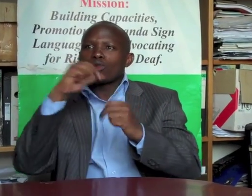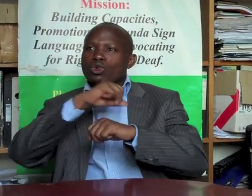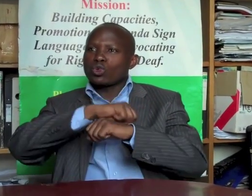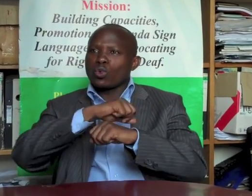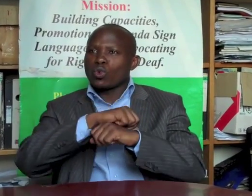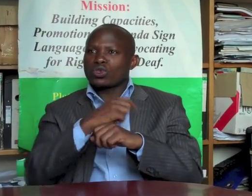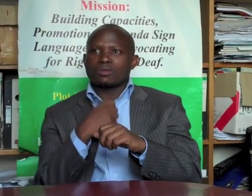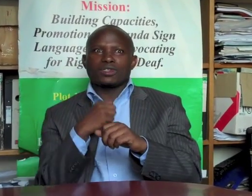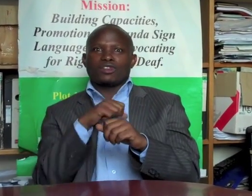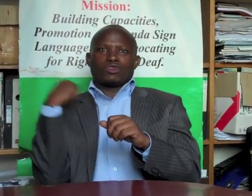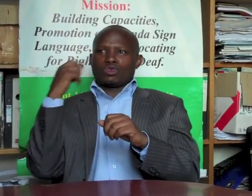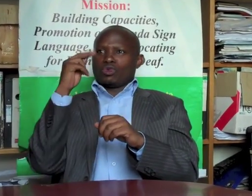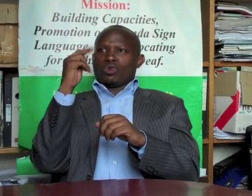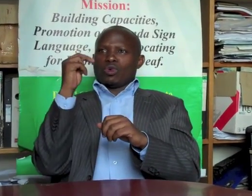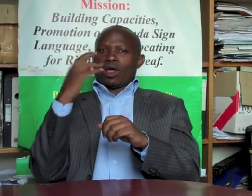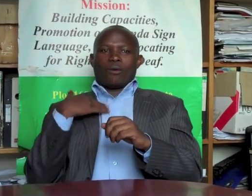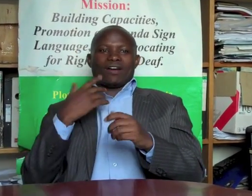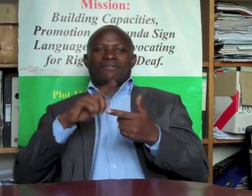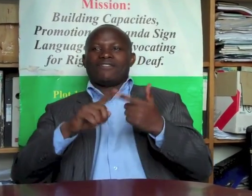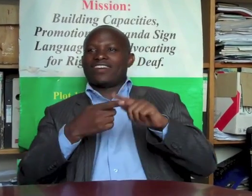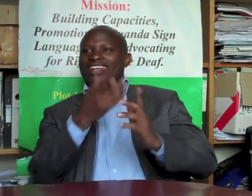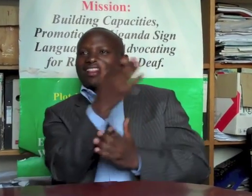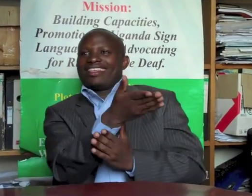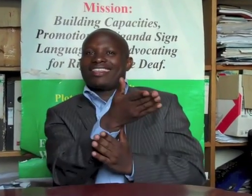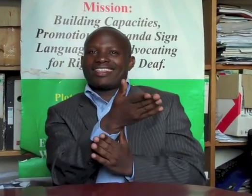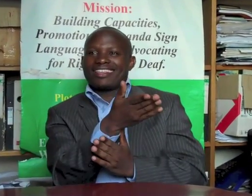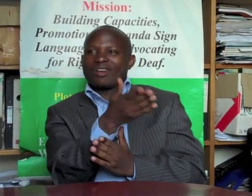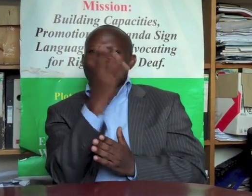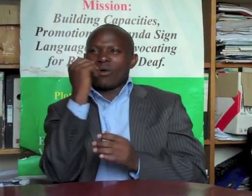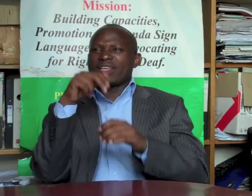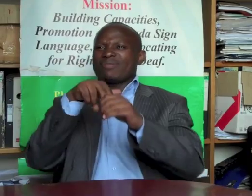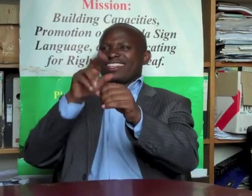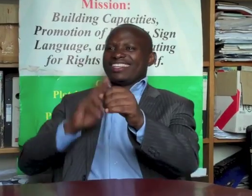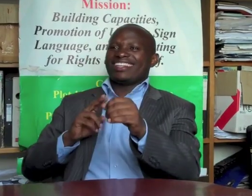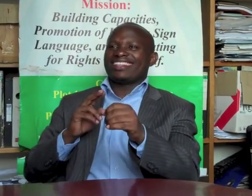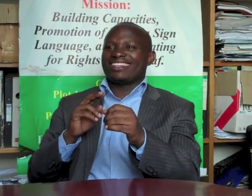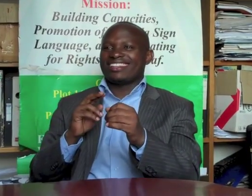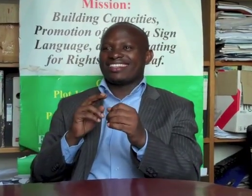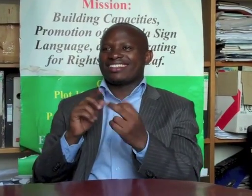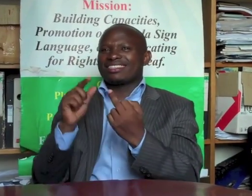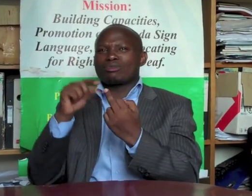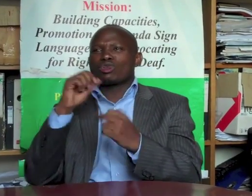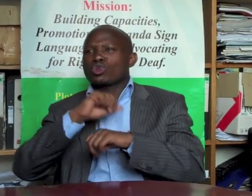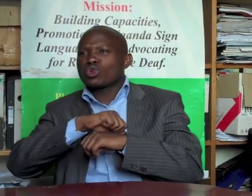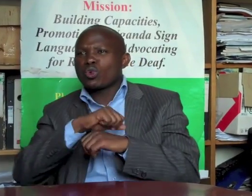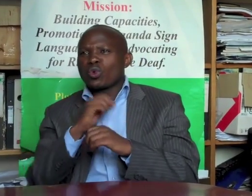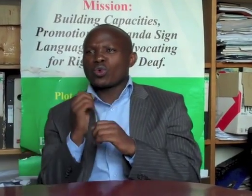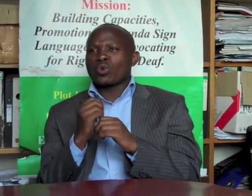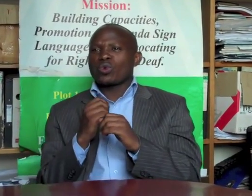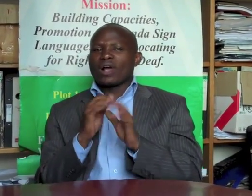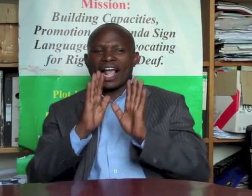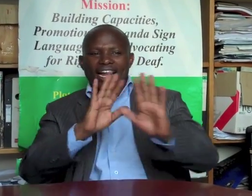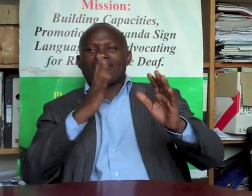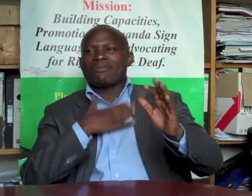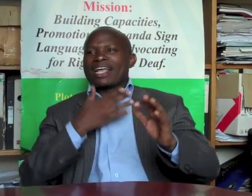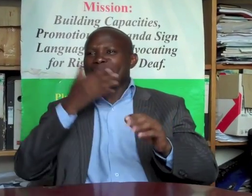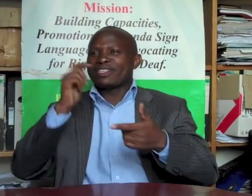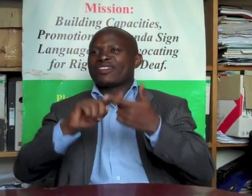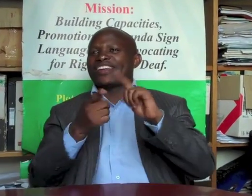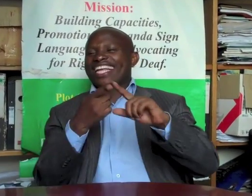Because they wanted me to go to the special schools, but I said no, because I already had friends. It was hard for me to withdraw and leave